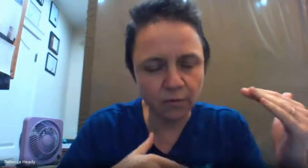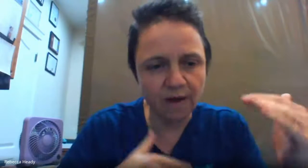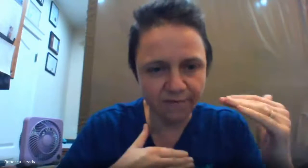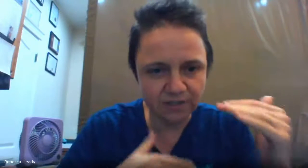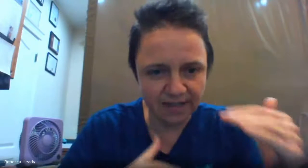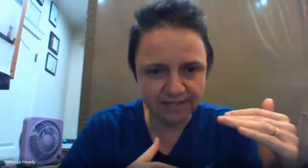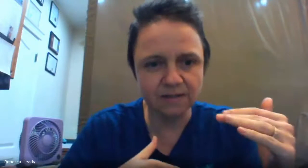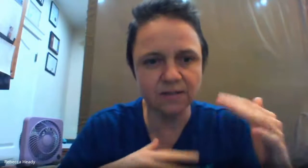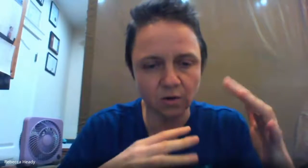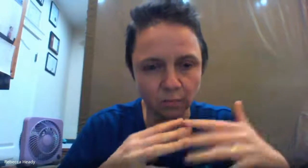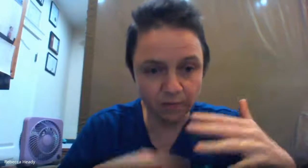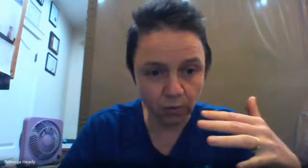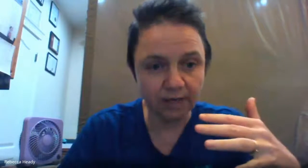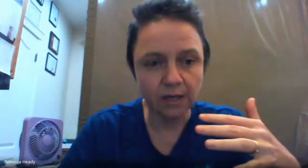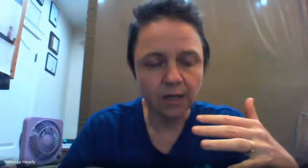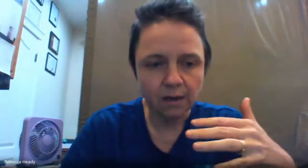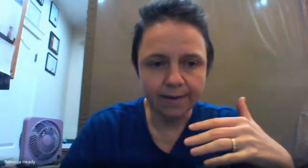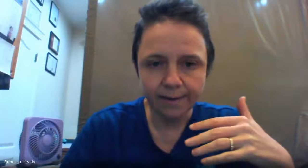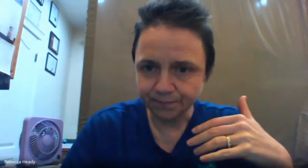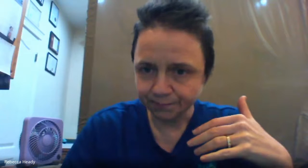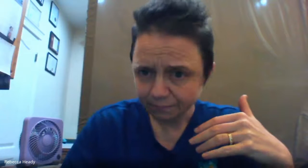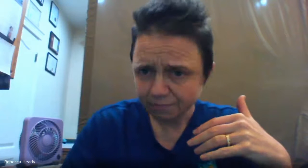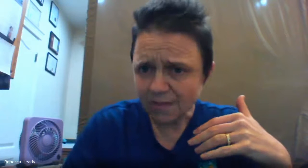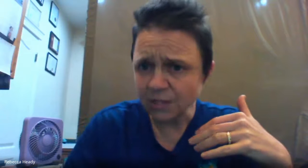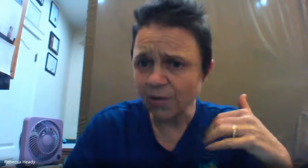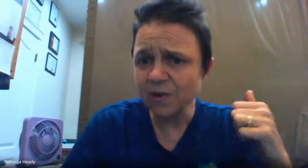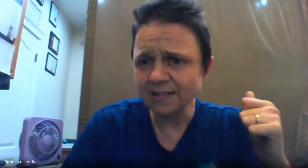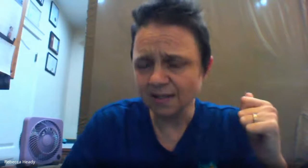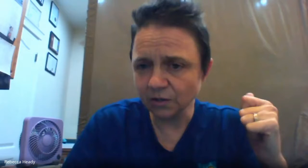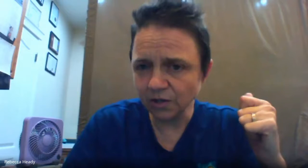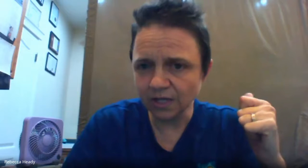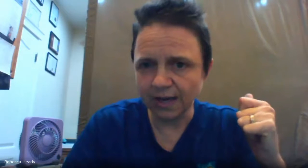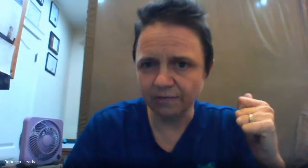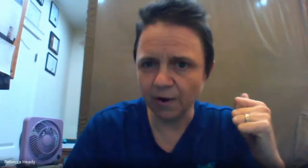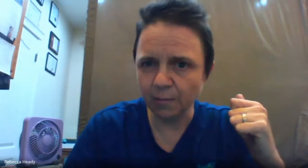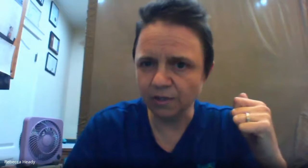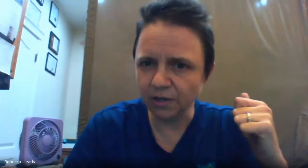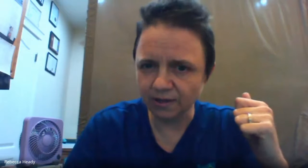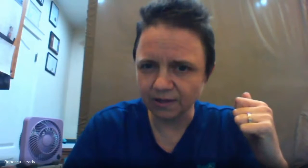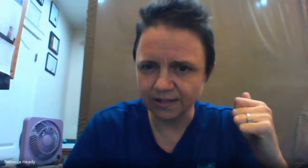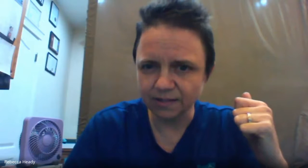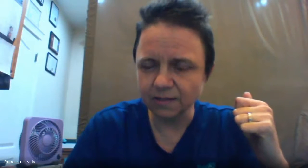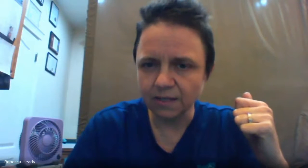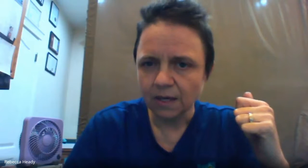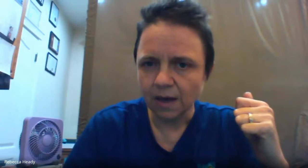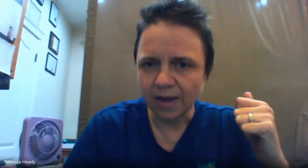through that first lesson and start reviewing. So if you guys can if you're able to look at the lessons, I kind